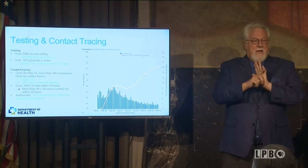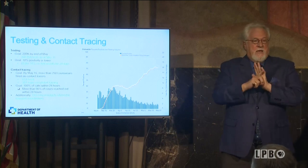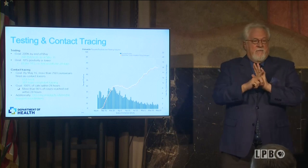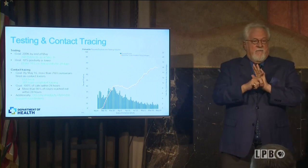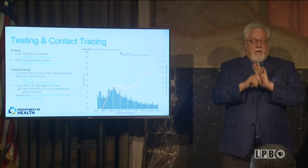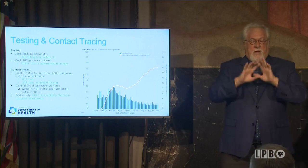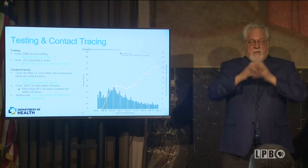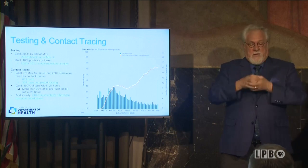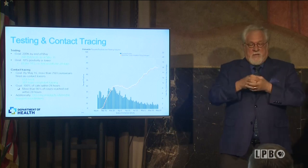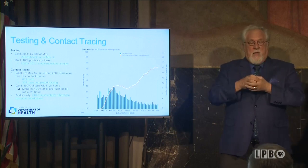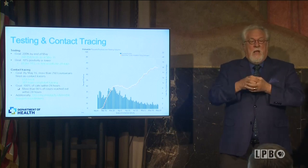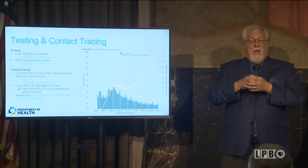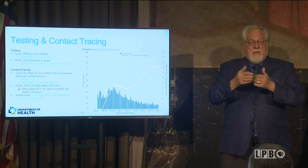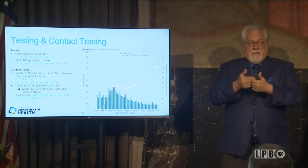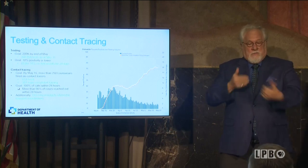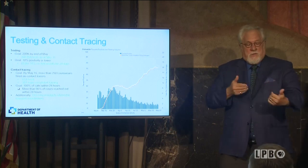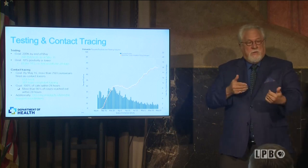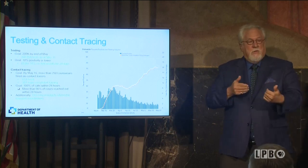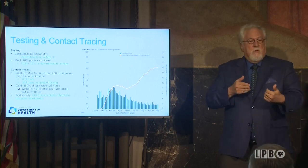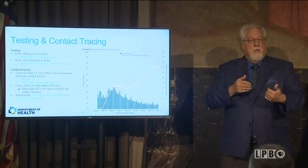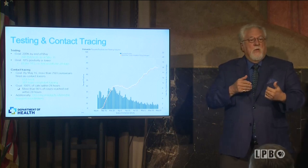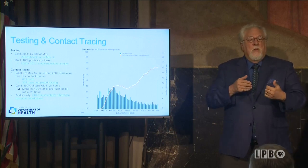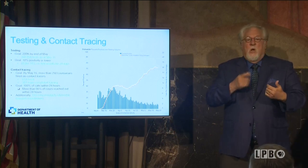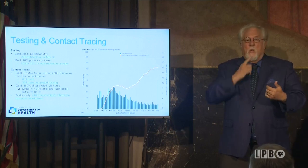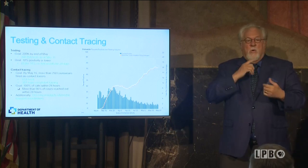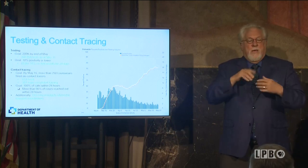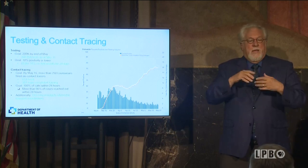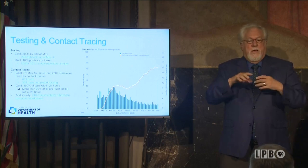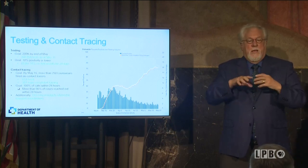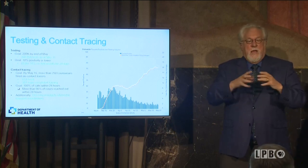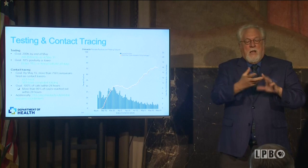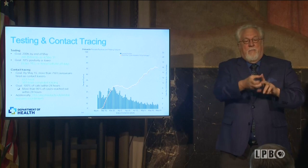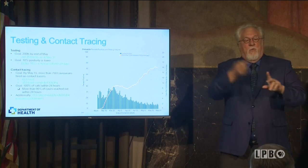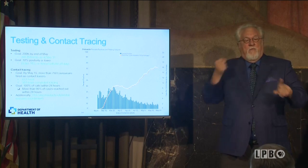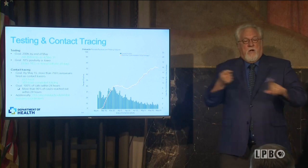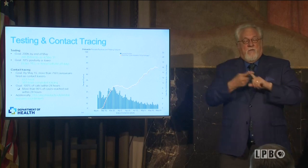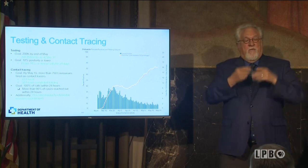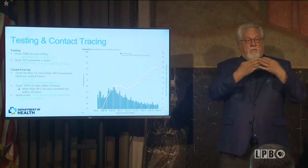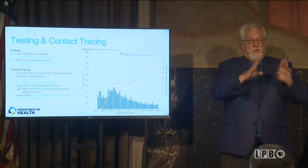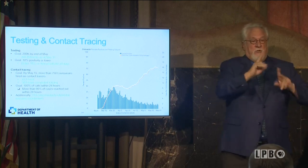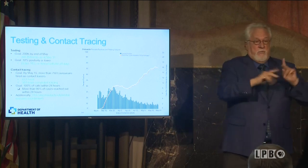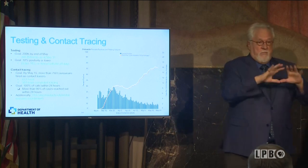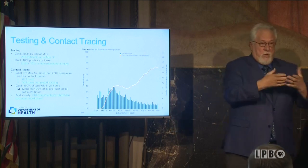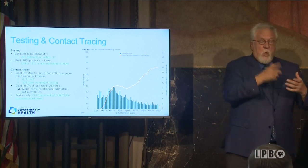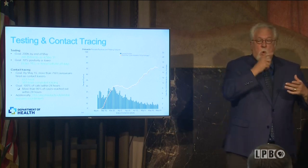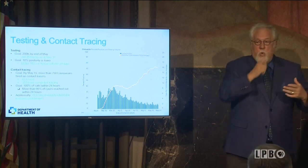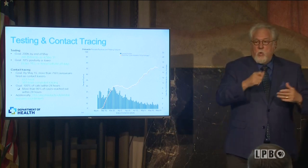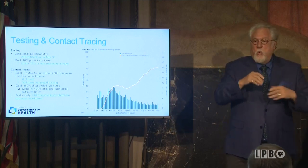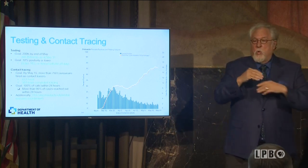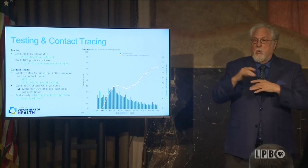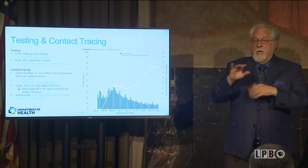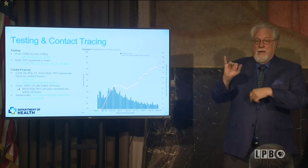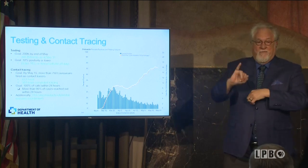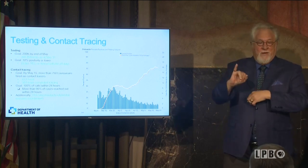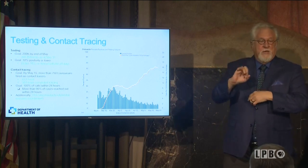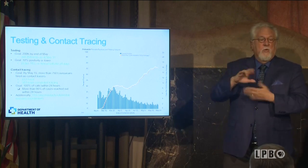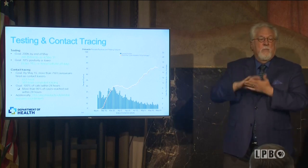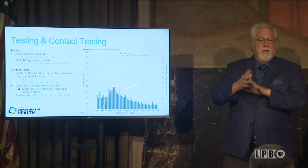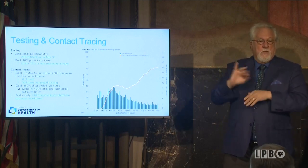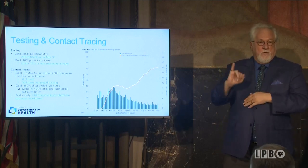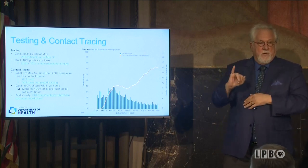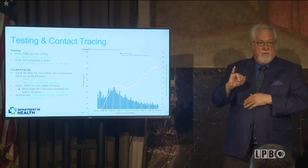isolate, and sequester or move out of general public the individuals who either are infected or may become